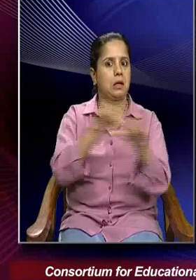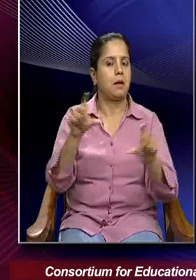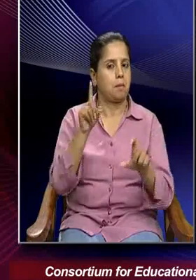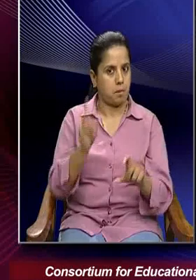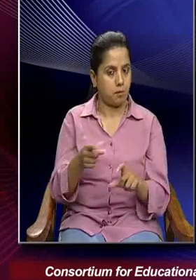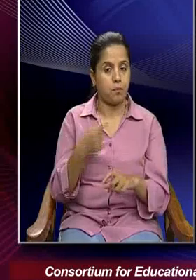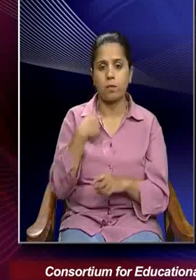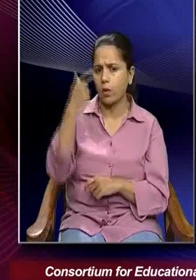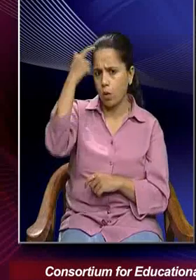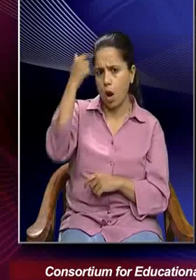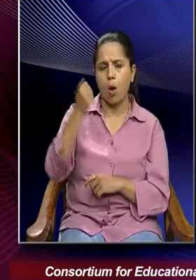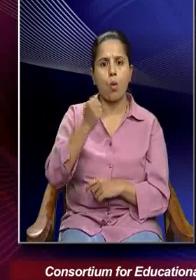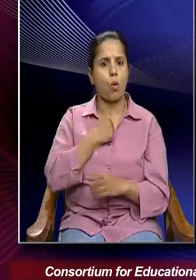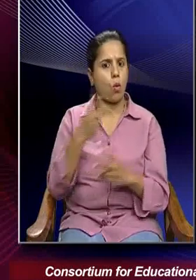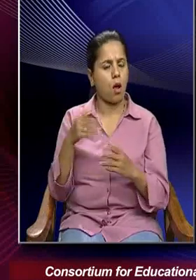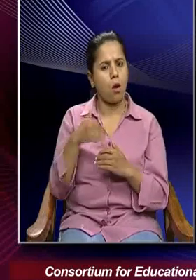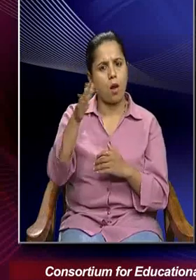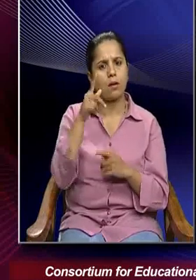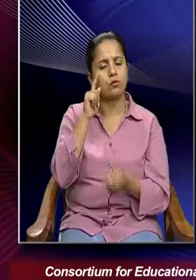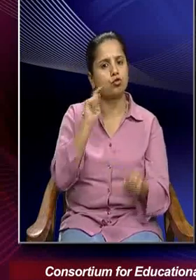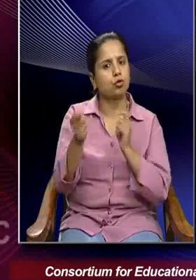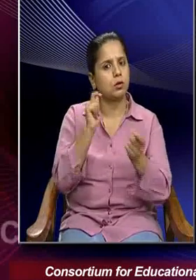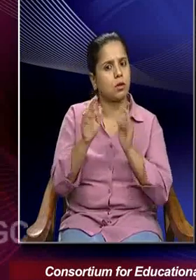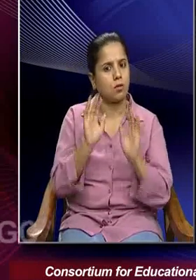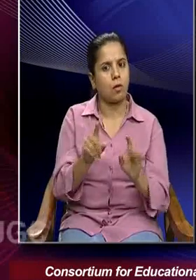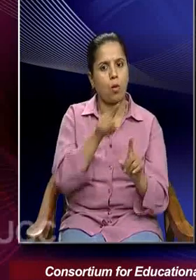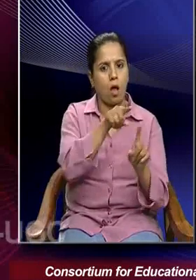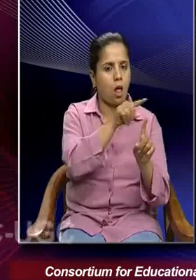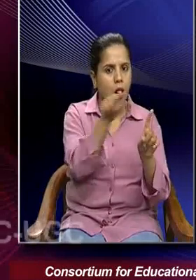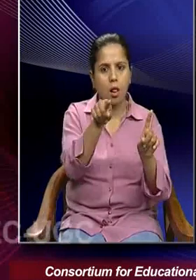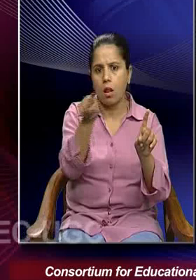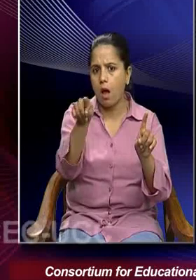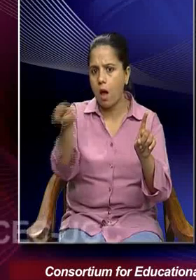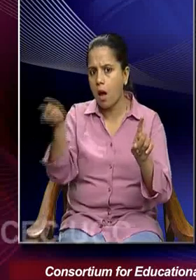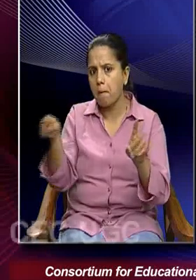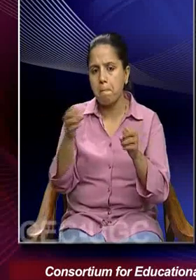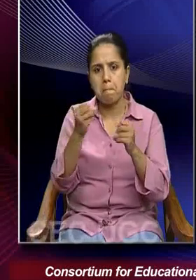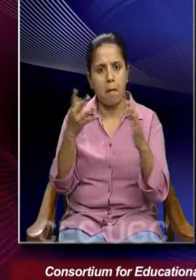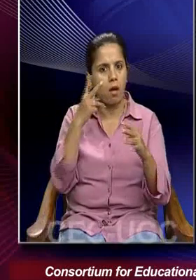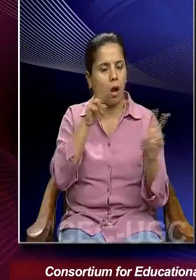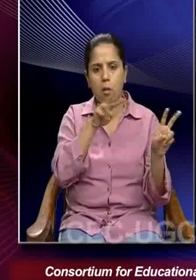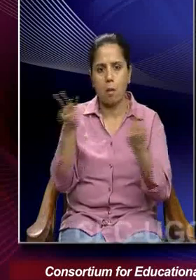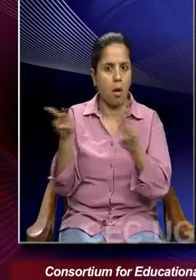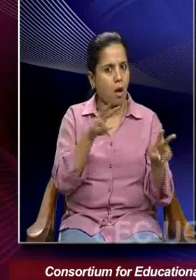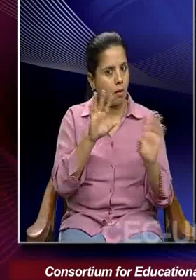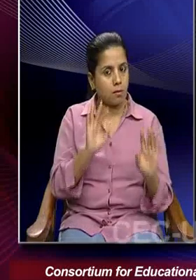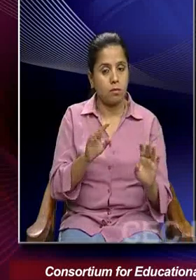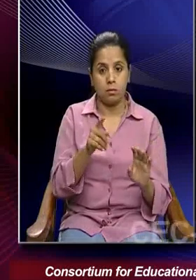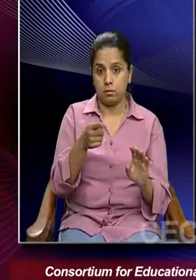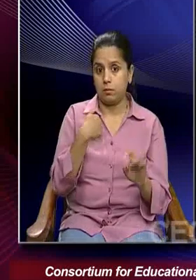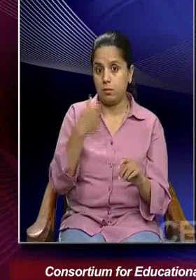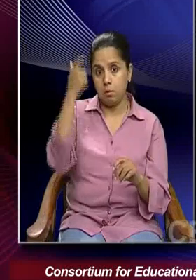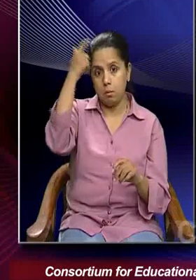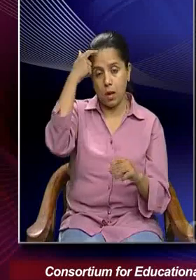Our mind, it constantly shifts from one object to the another. So to keep the